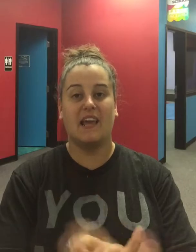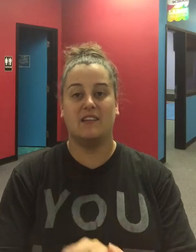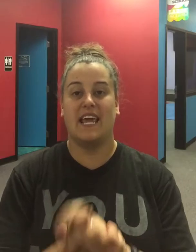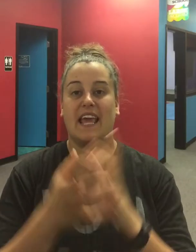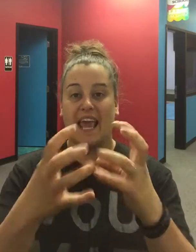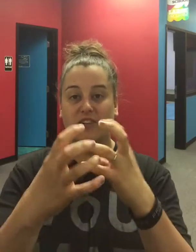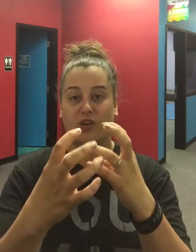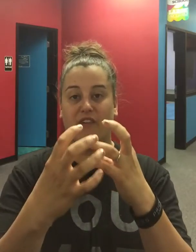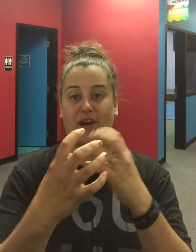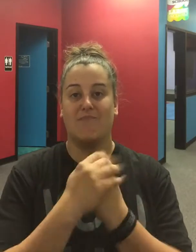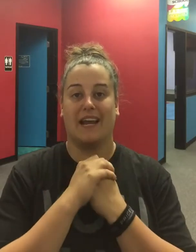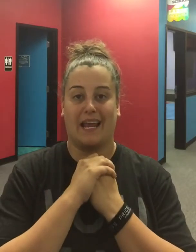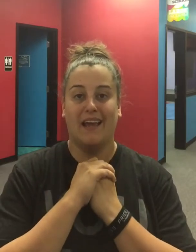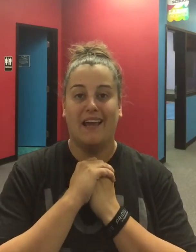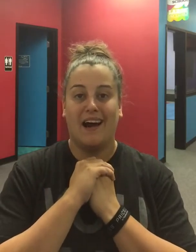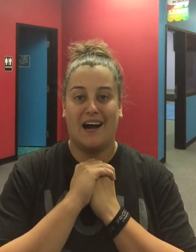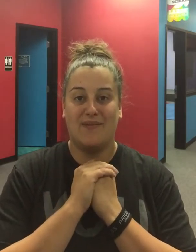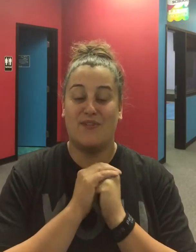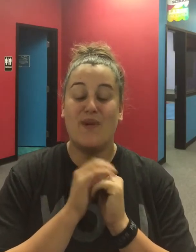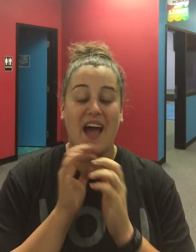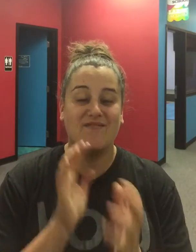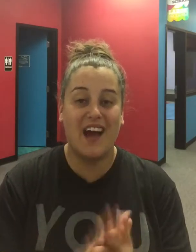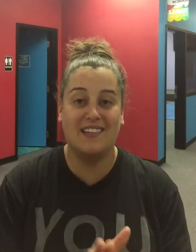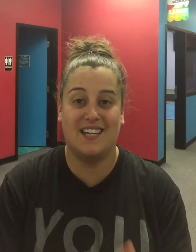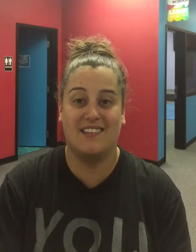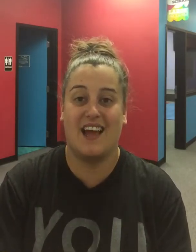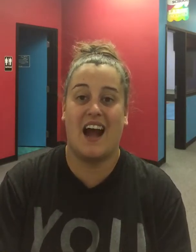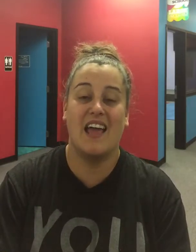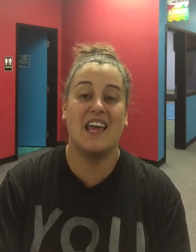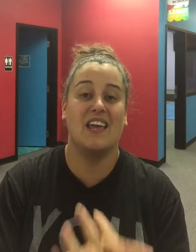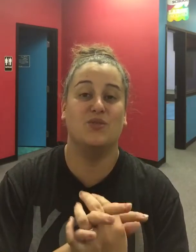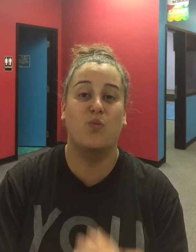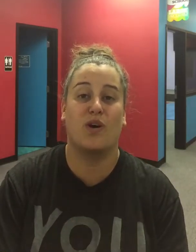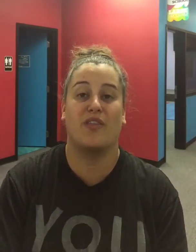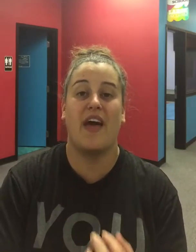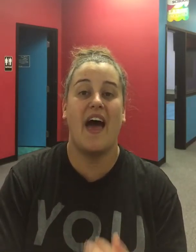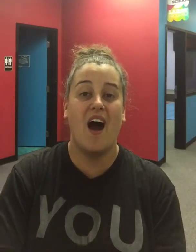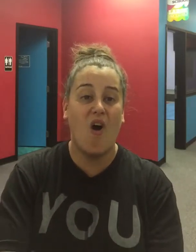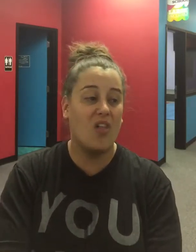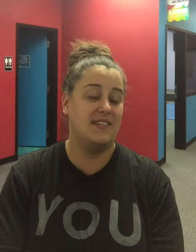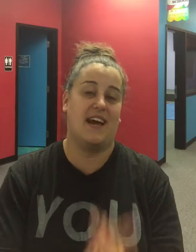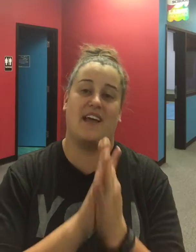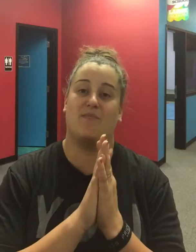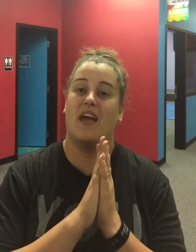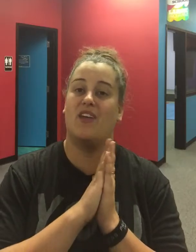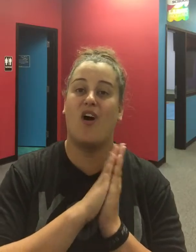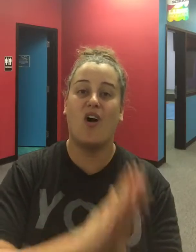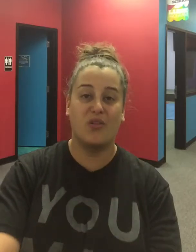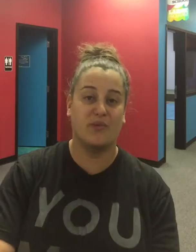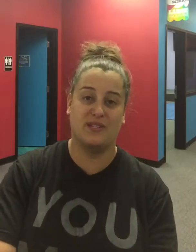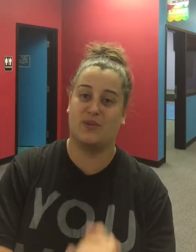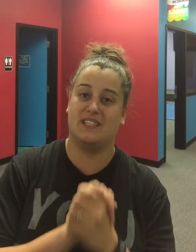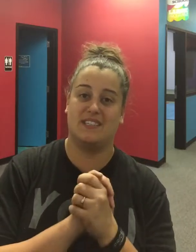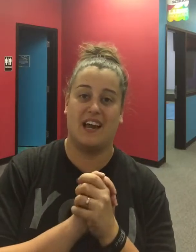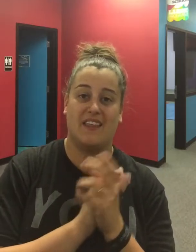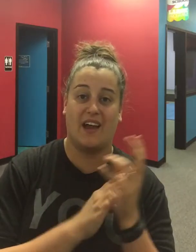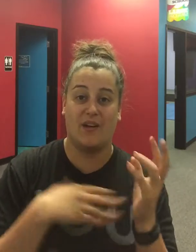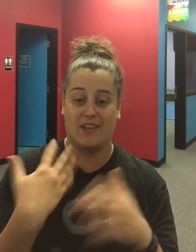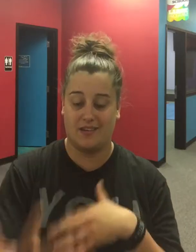take handle of our money. If you have not done that, it is worth all the time and all the resources that it